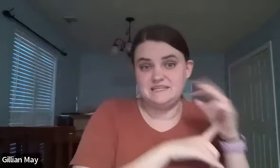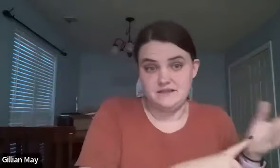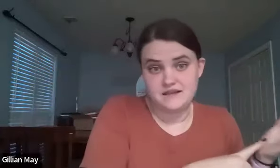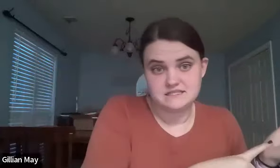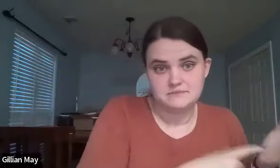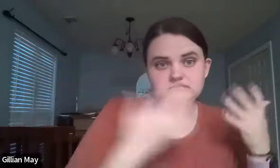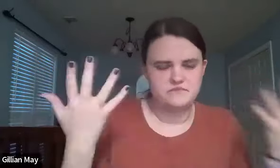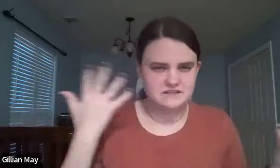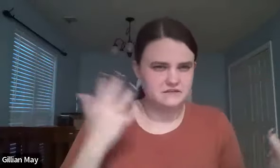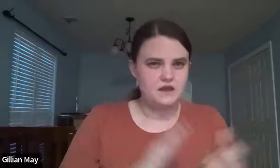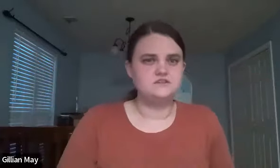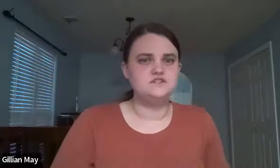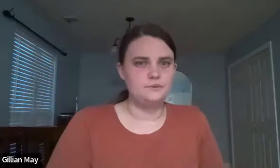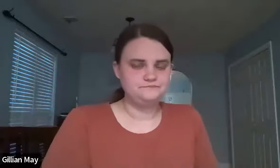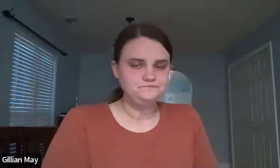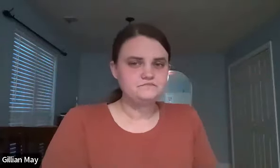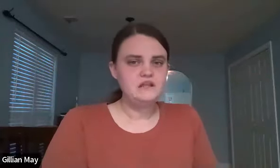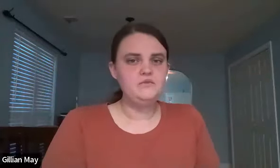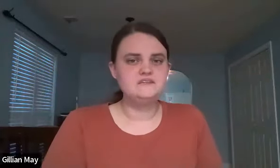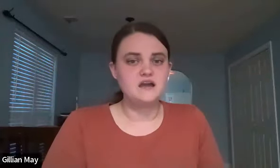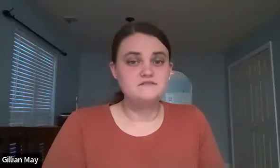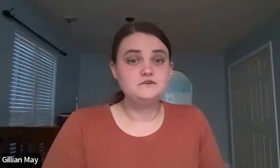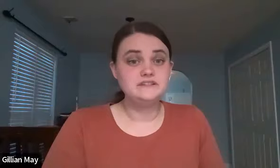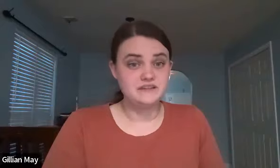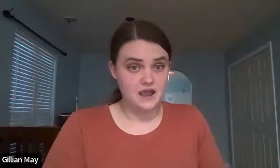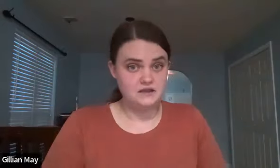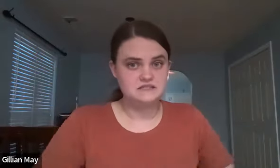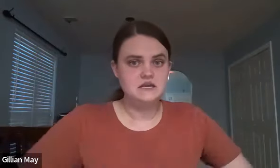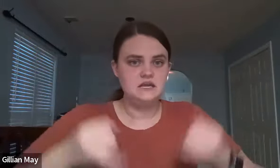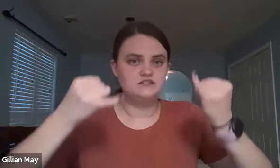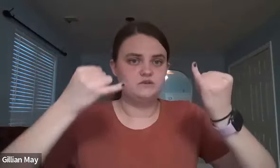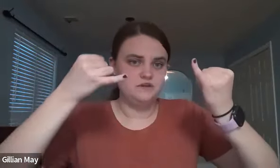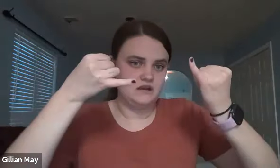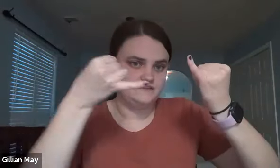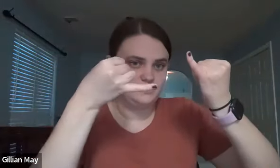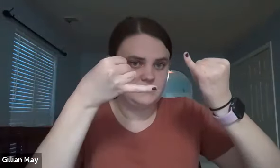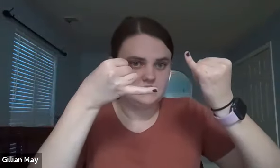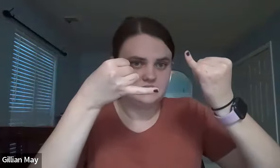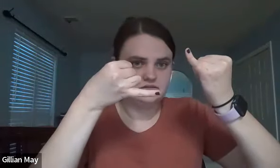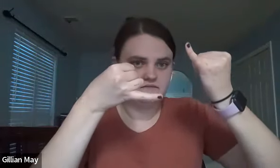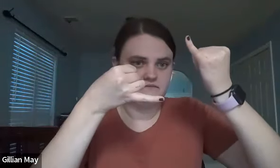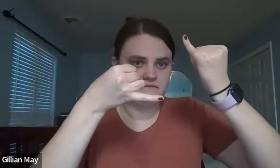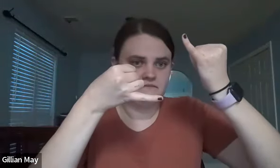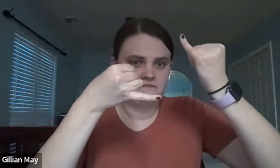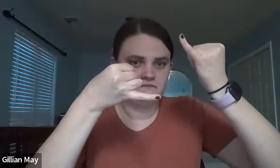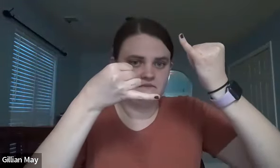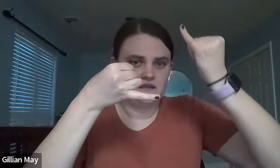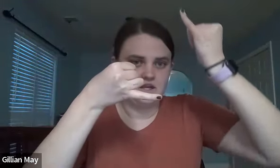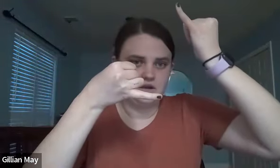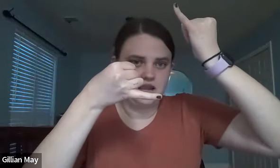my last name, things like that. So the sign for last is going to be, you're going to have two pinkies and you're going to